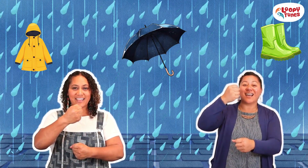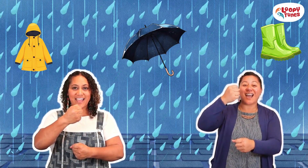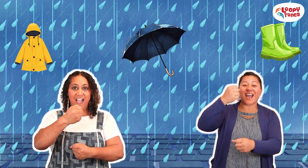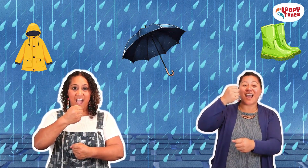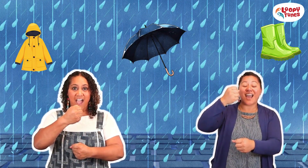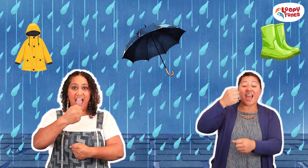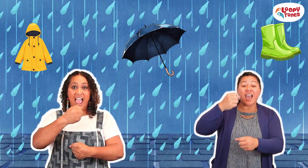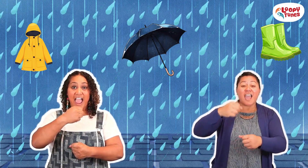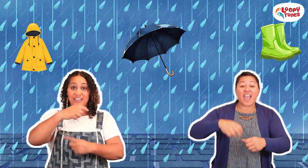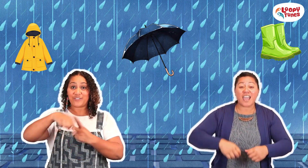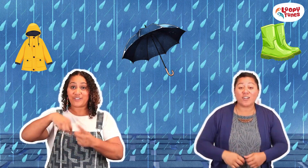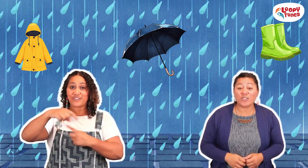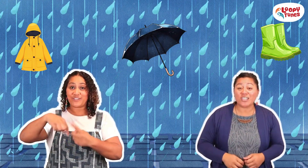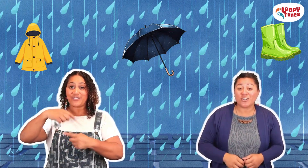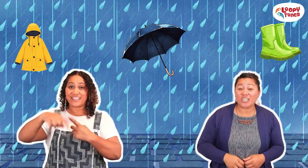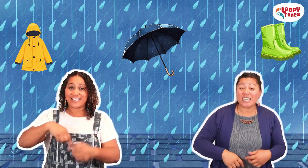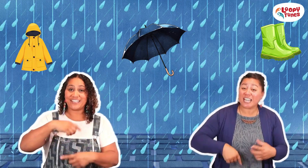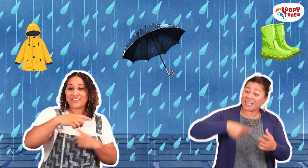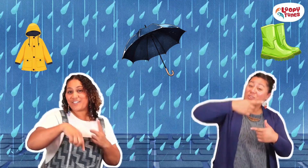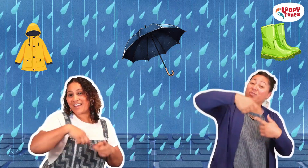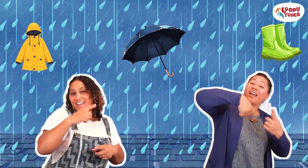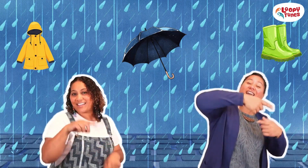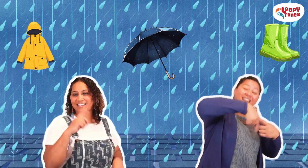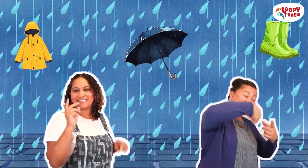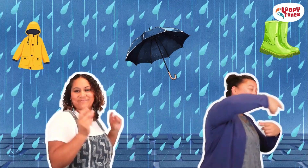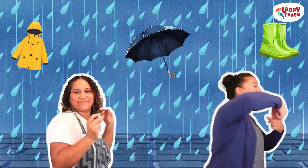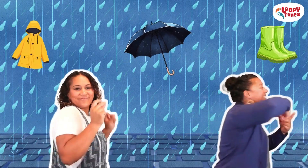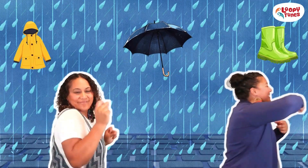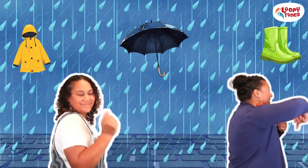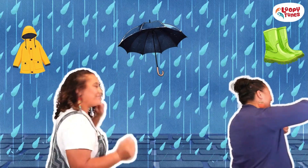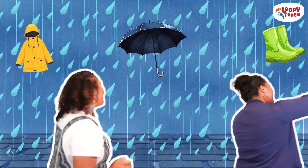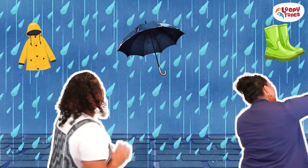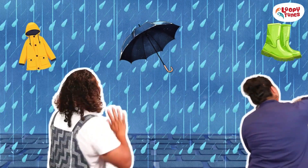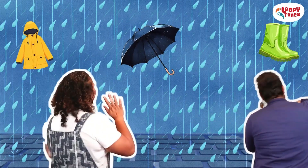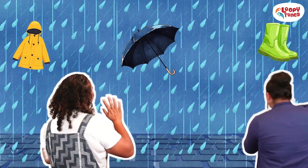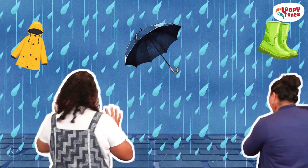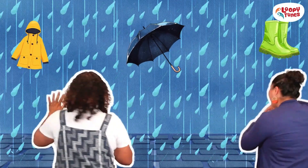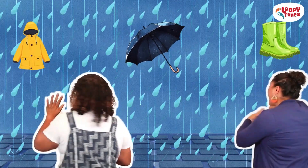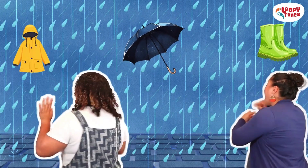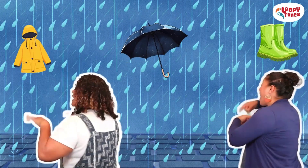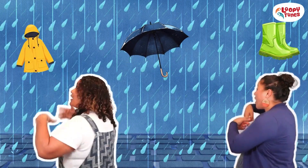hamarara and hooty hooty in the rain.